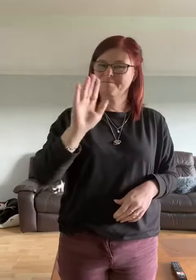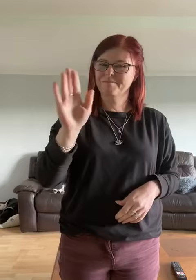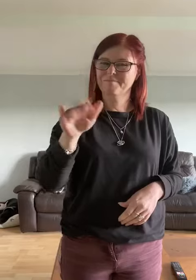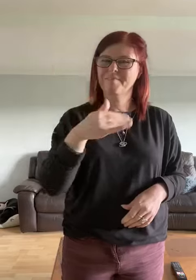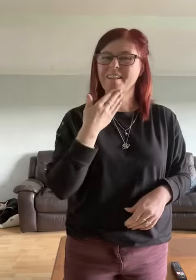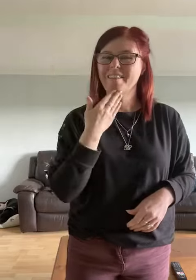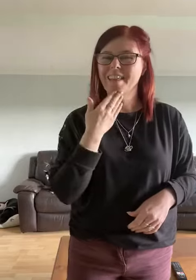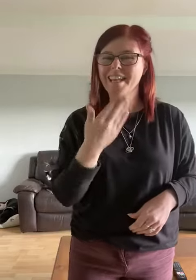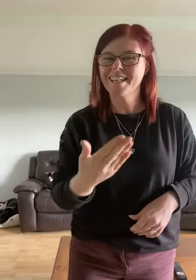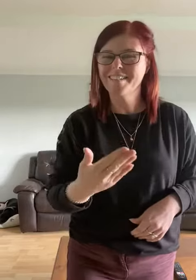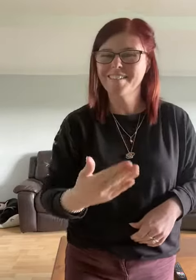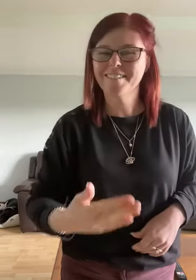Thank you